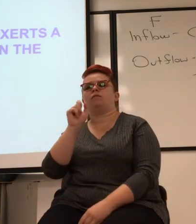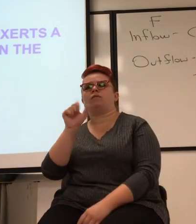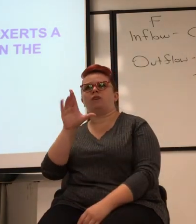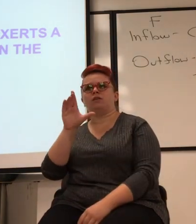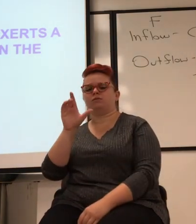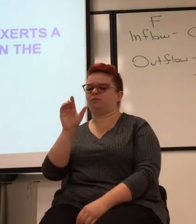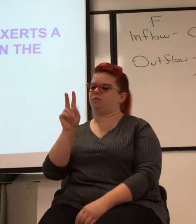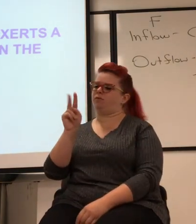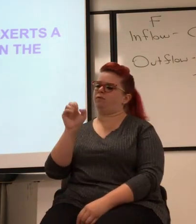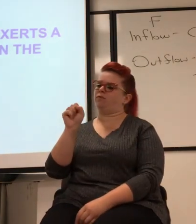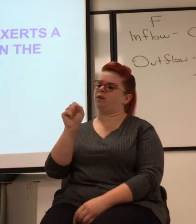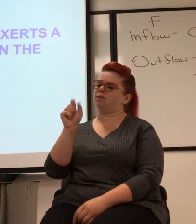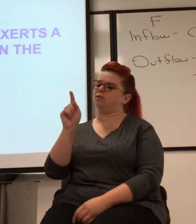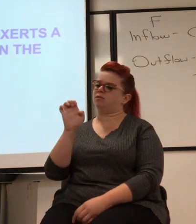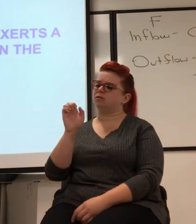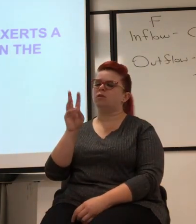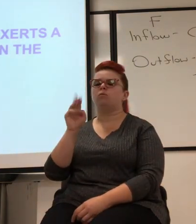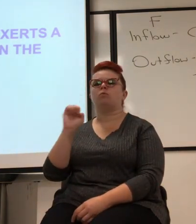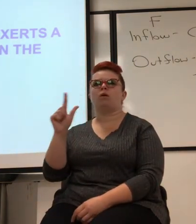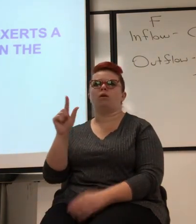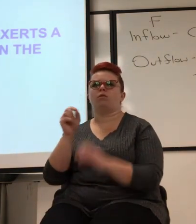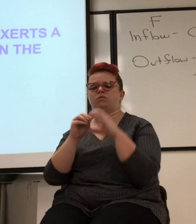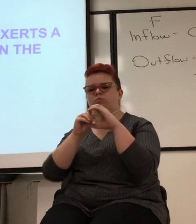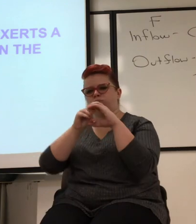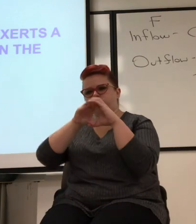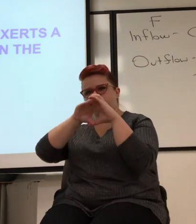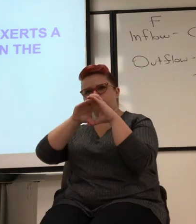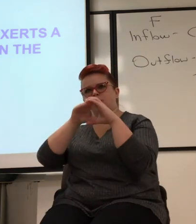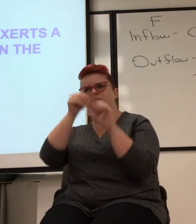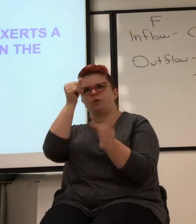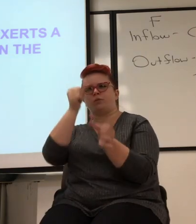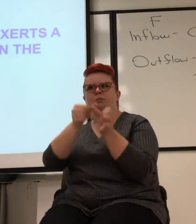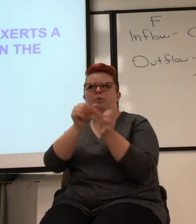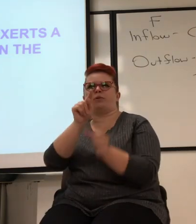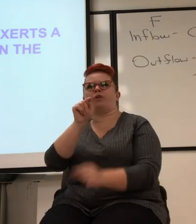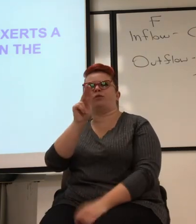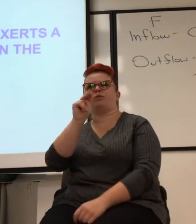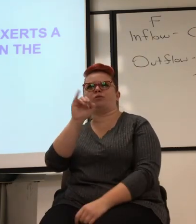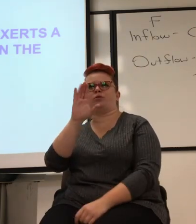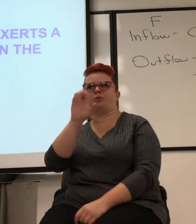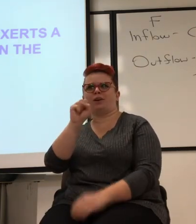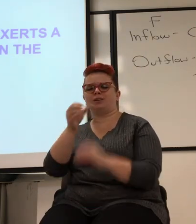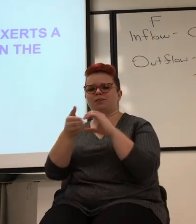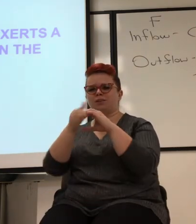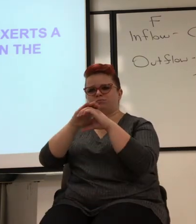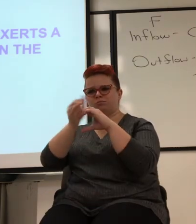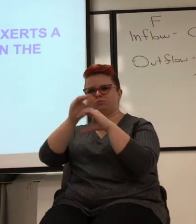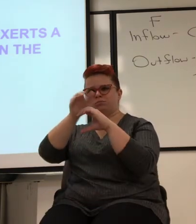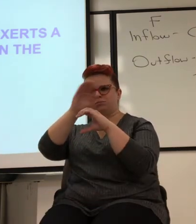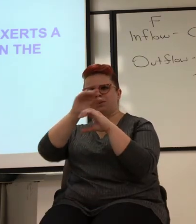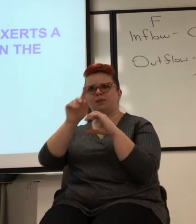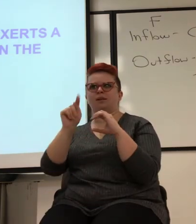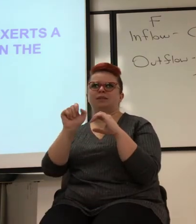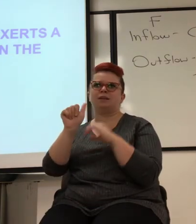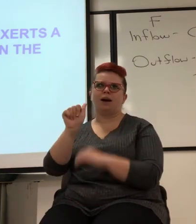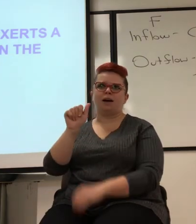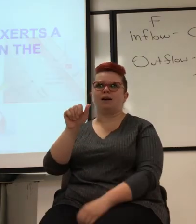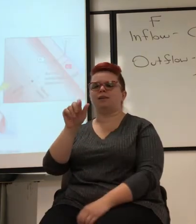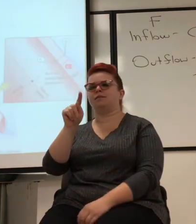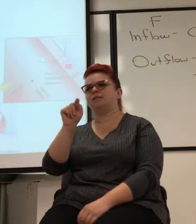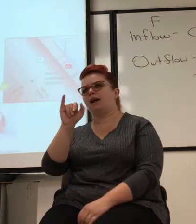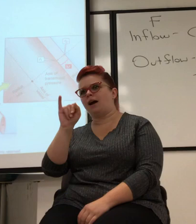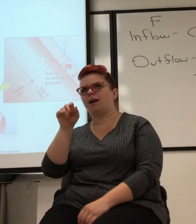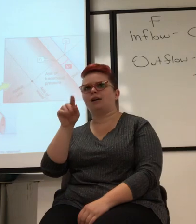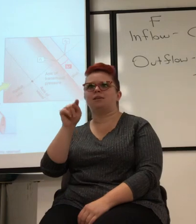studied the vessel wall the last time. You remember the three tunics, TI, TM, TA, that vessel wall, those three layers. And here's